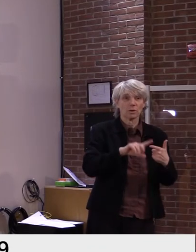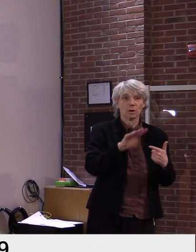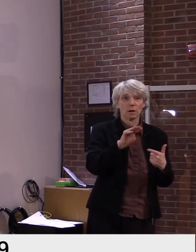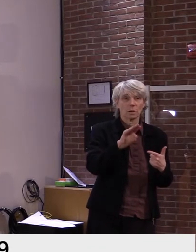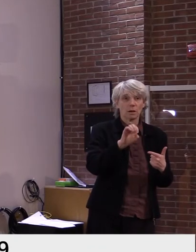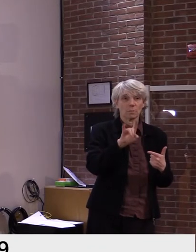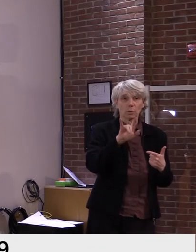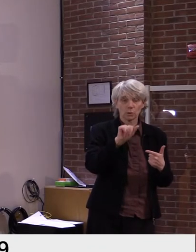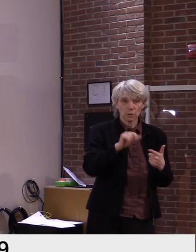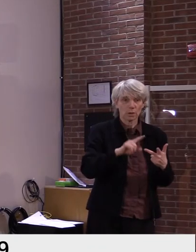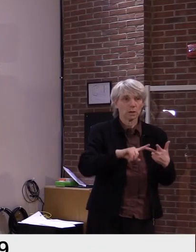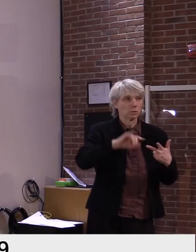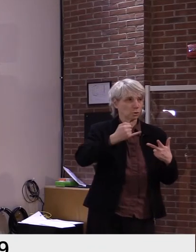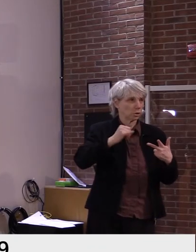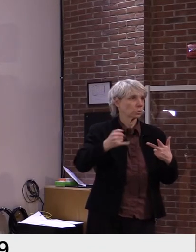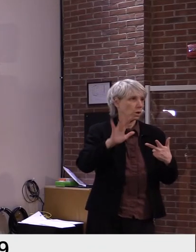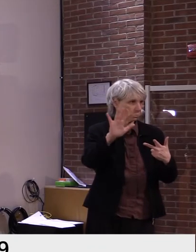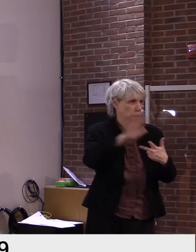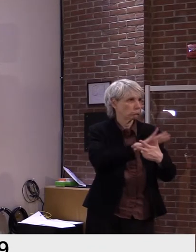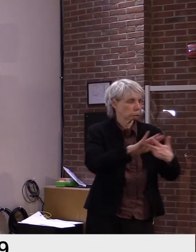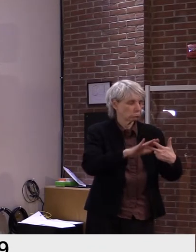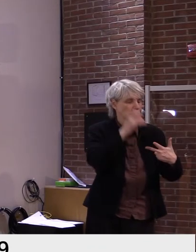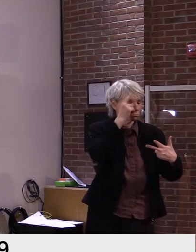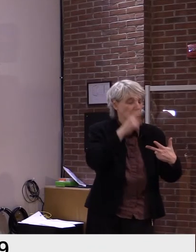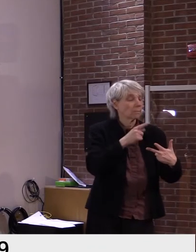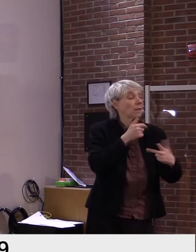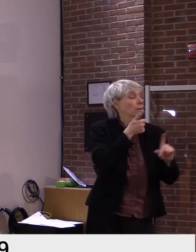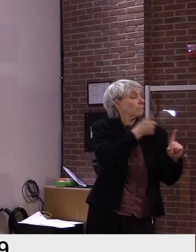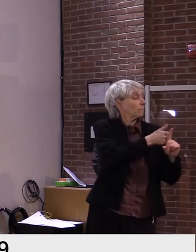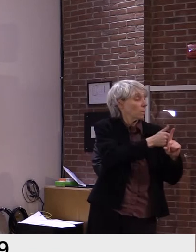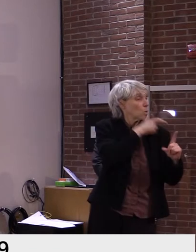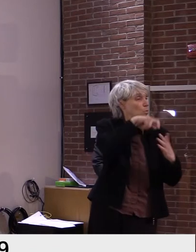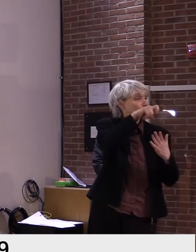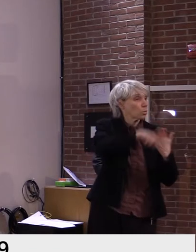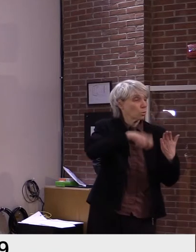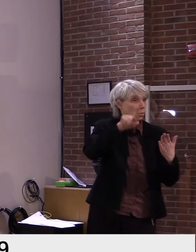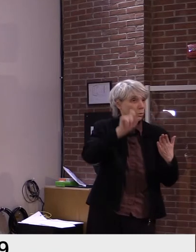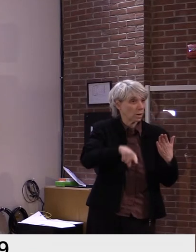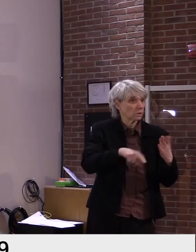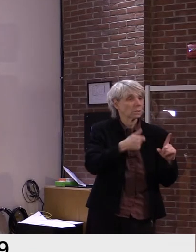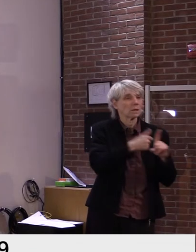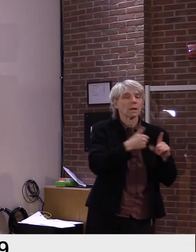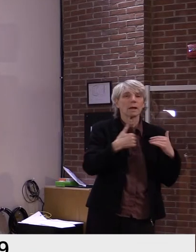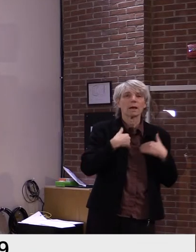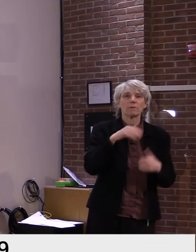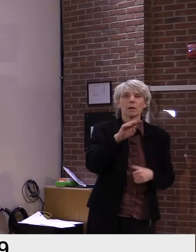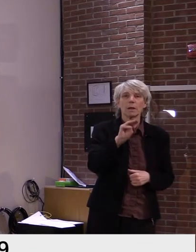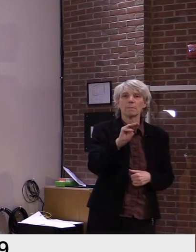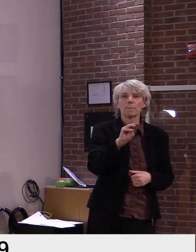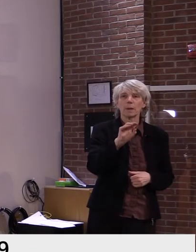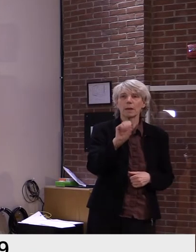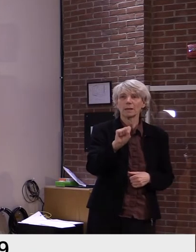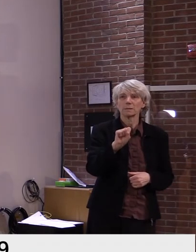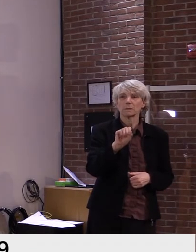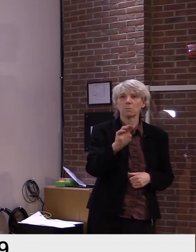others for a person who, like himself, has multiple sclerosis.